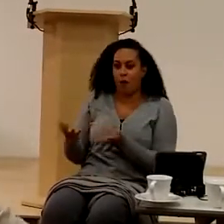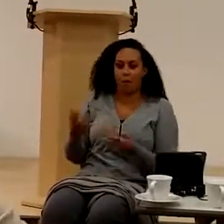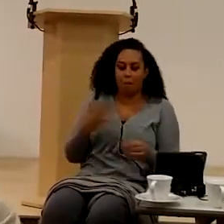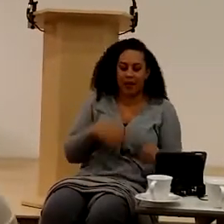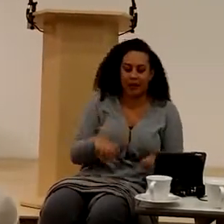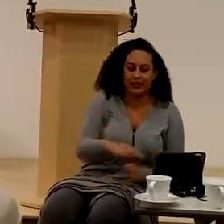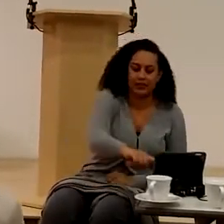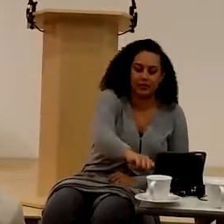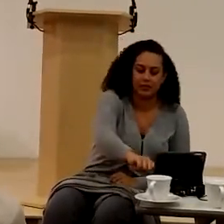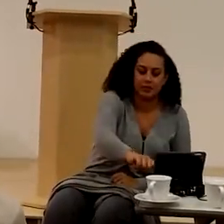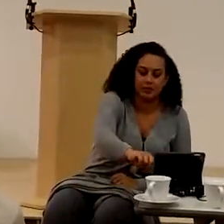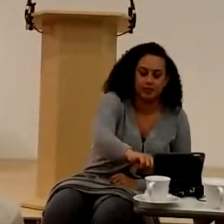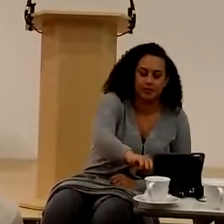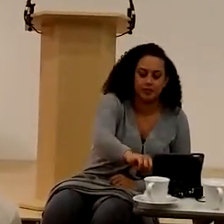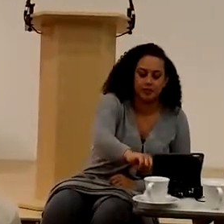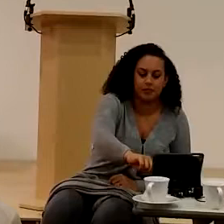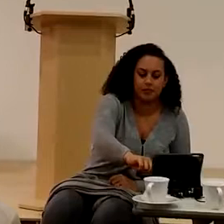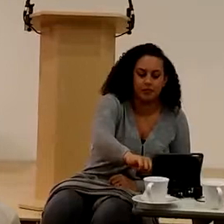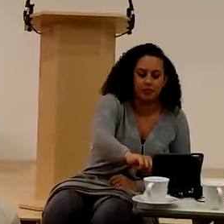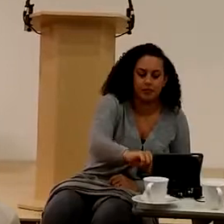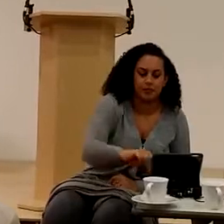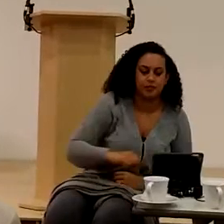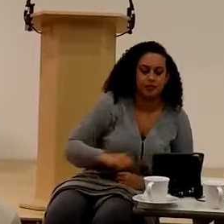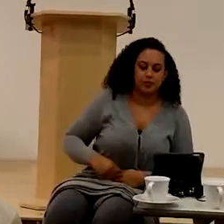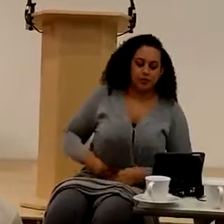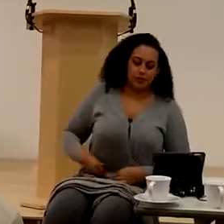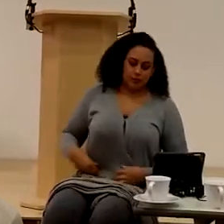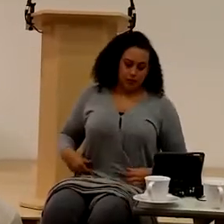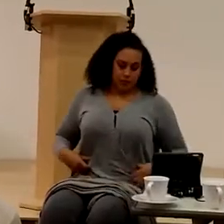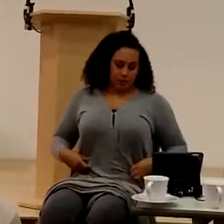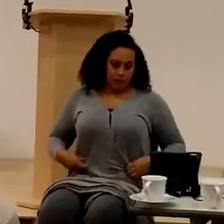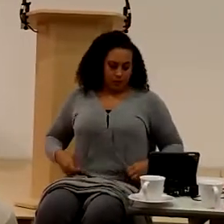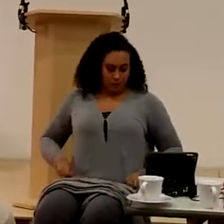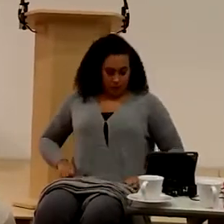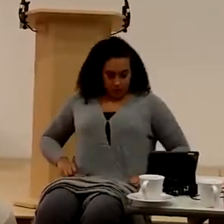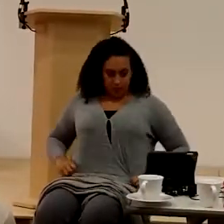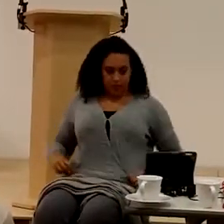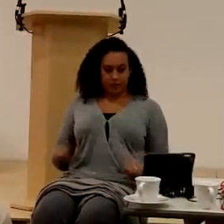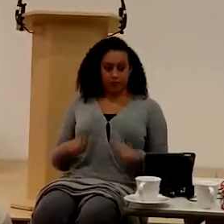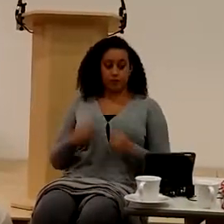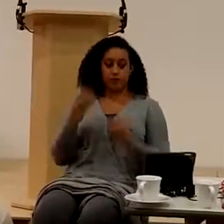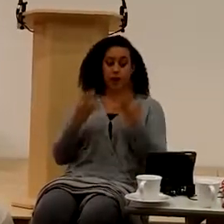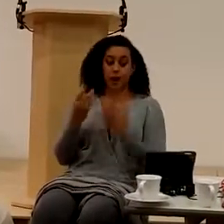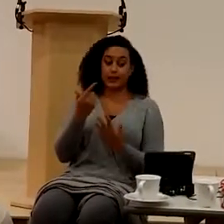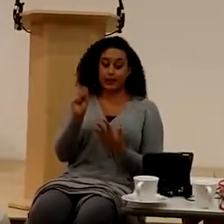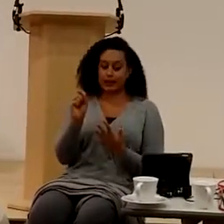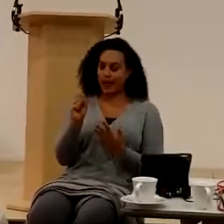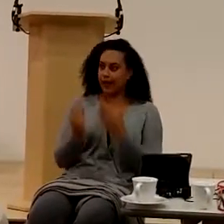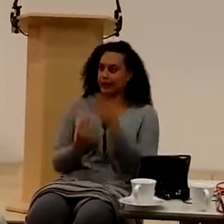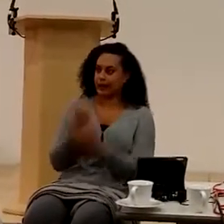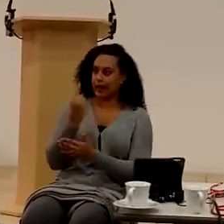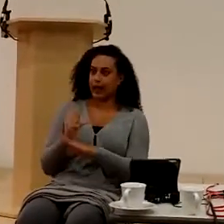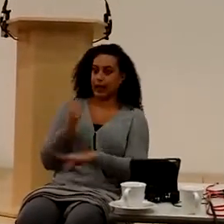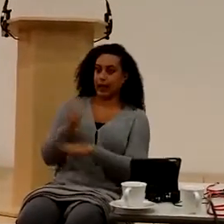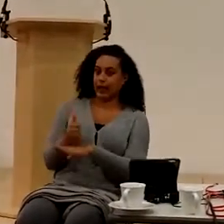the emerging the disabled income group,